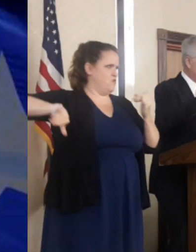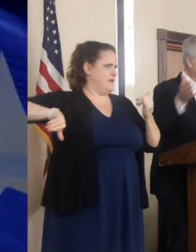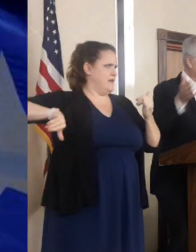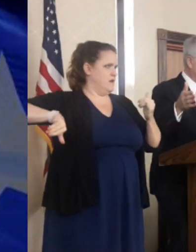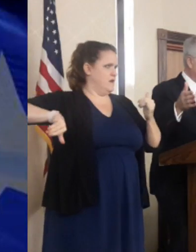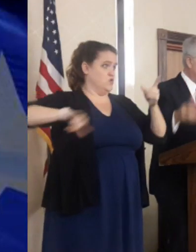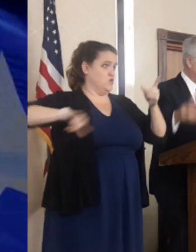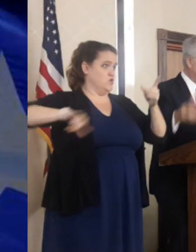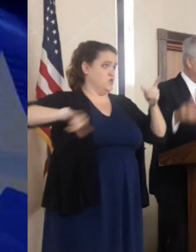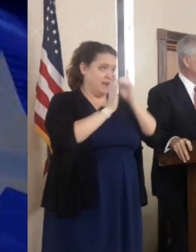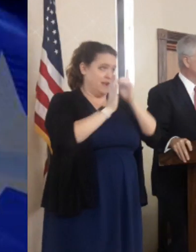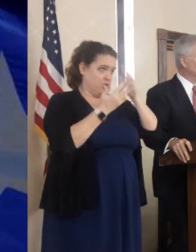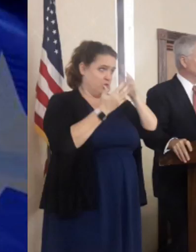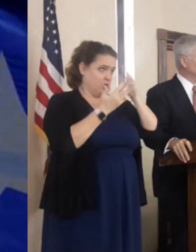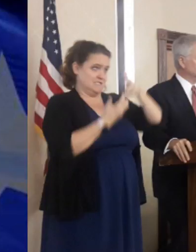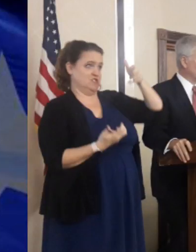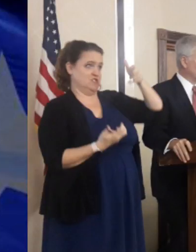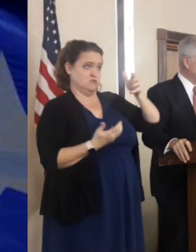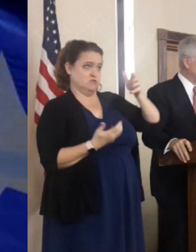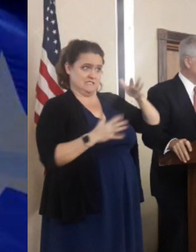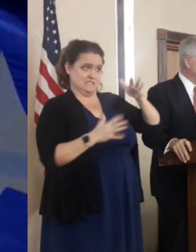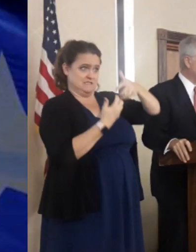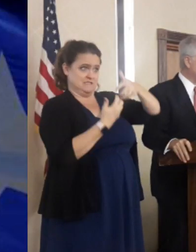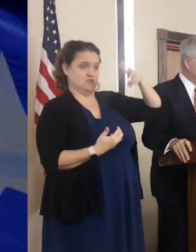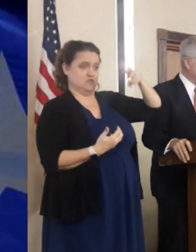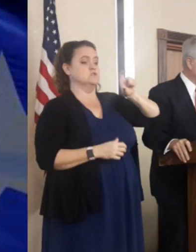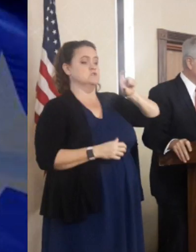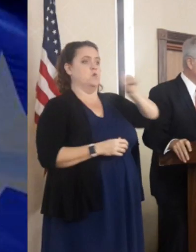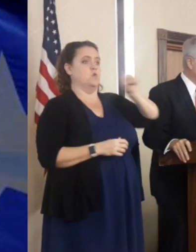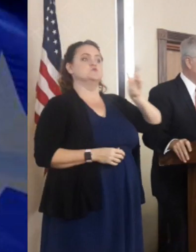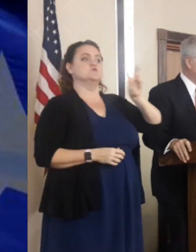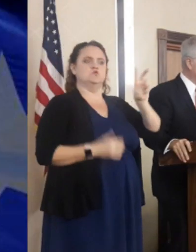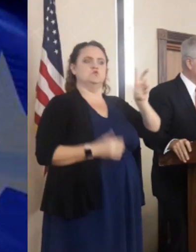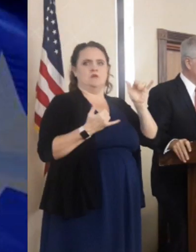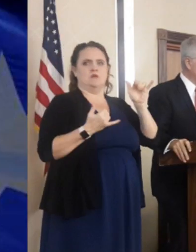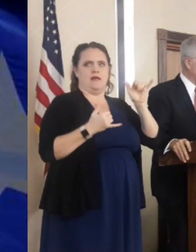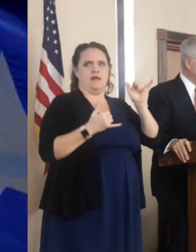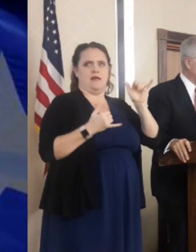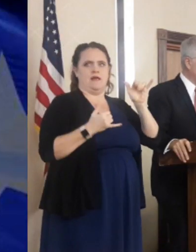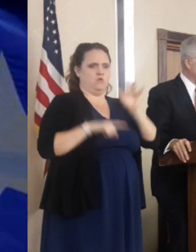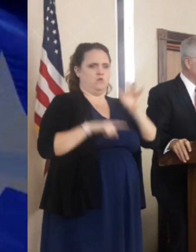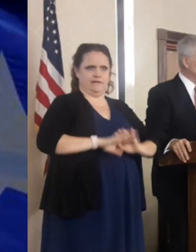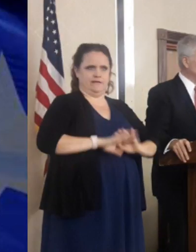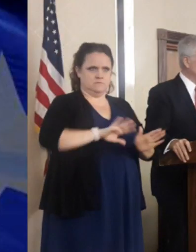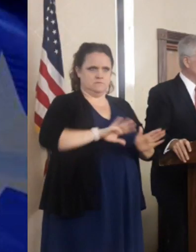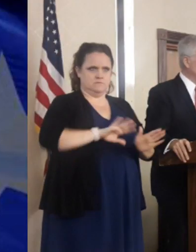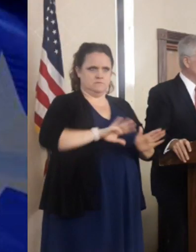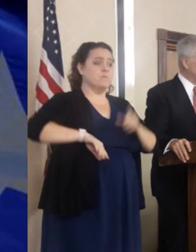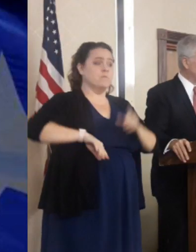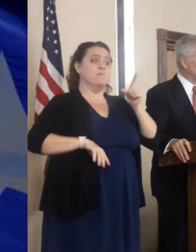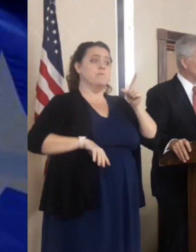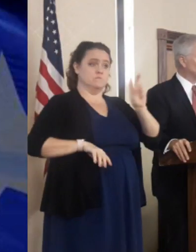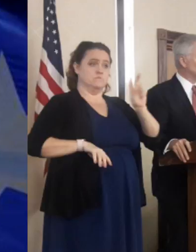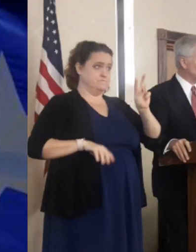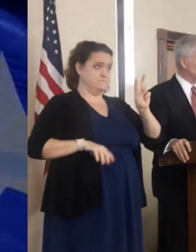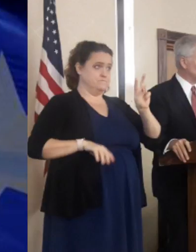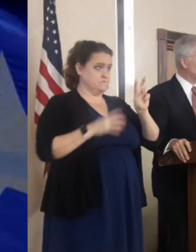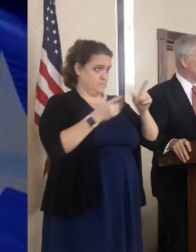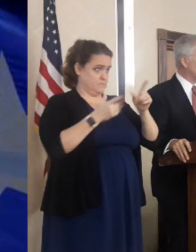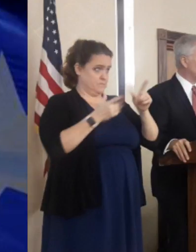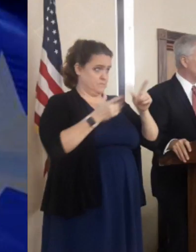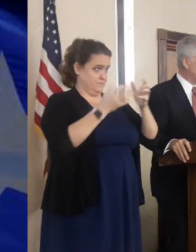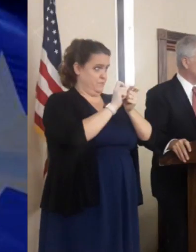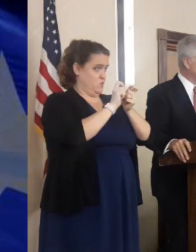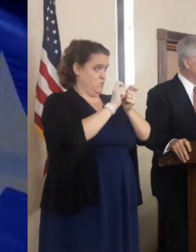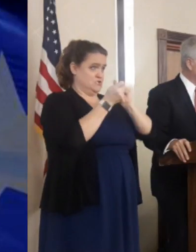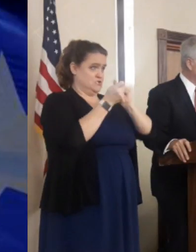it to be divided. So 3 is not relevant. All you're voting on is, do you want to make this change to our bylaws,